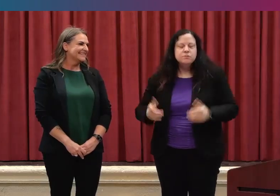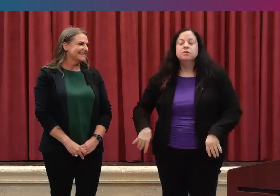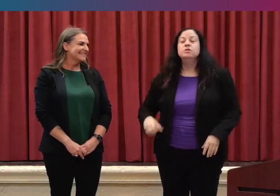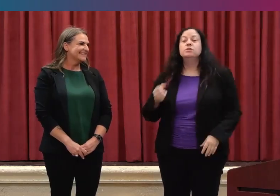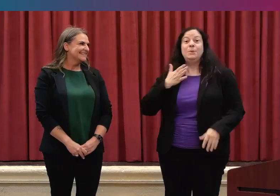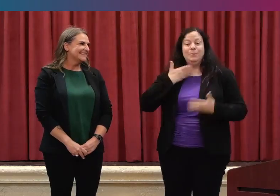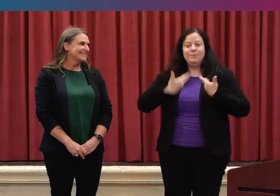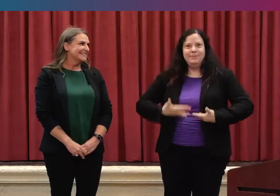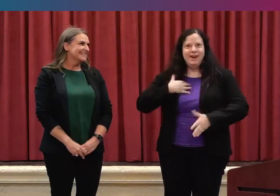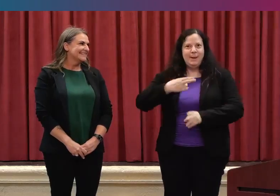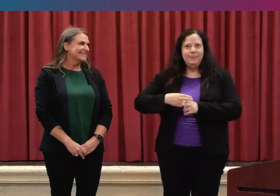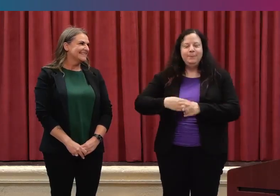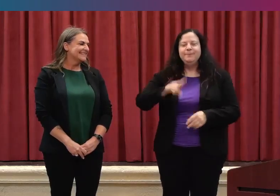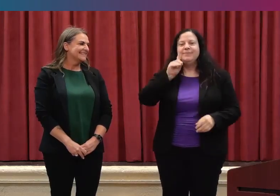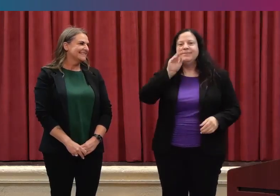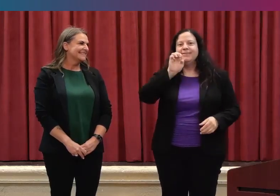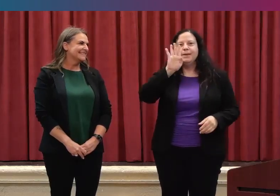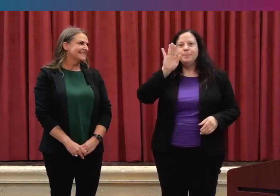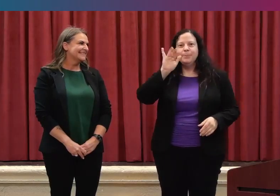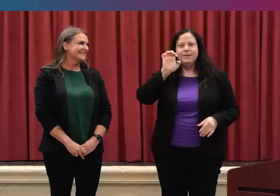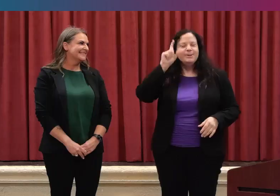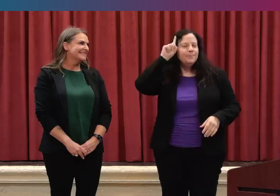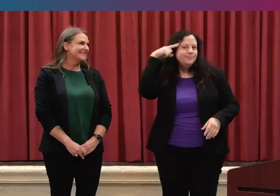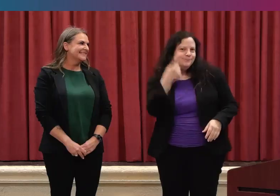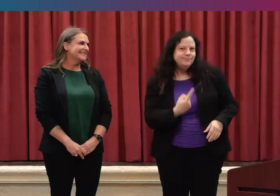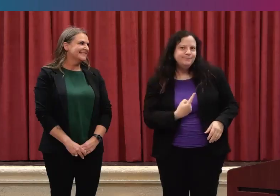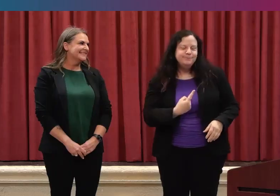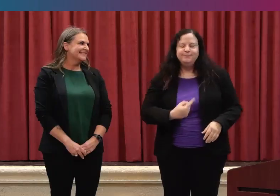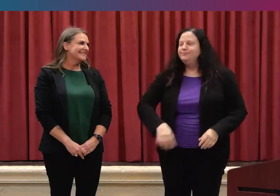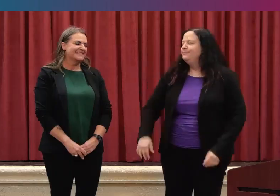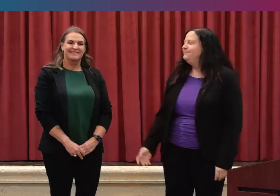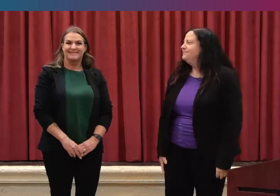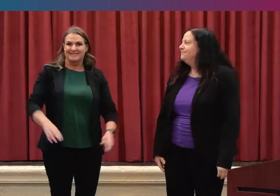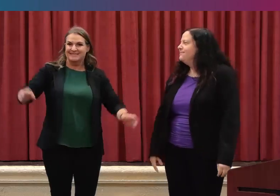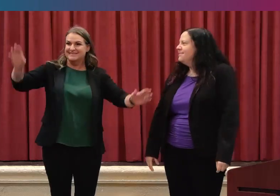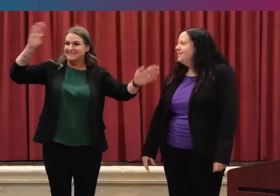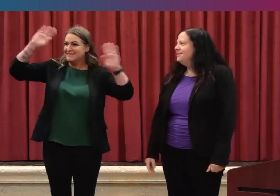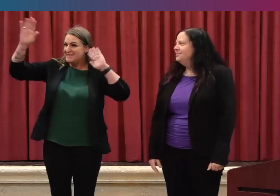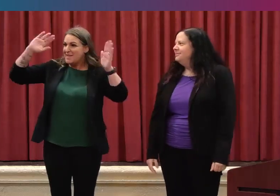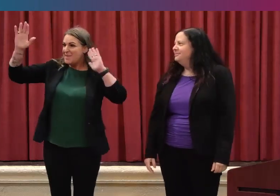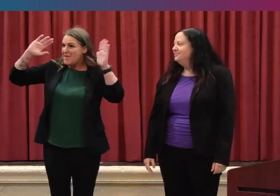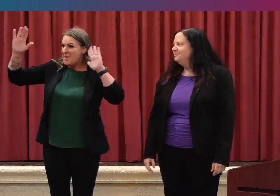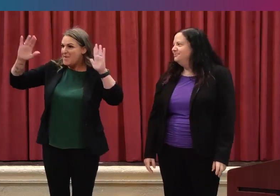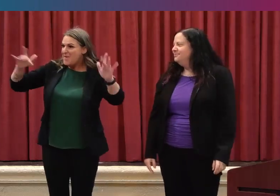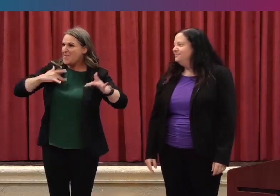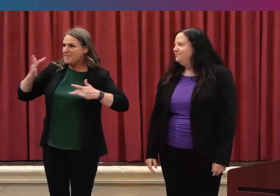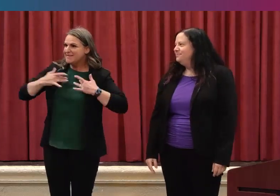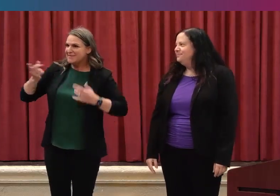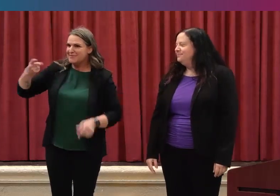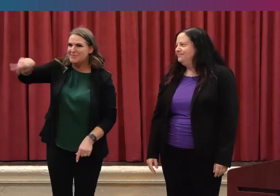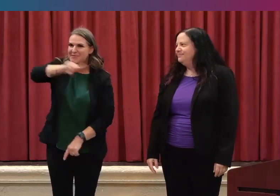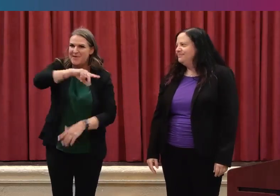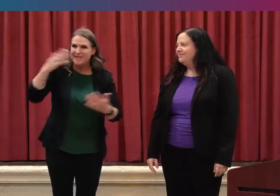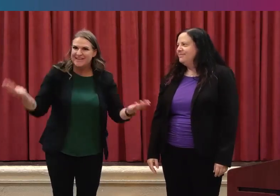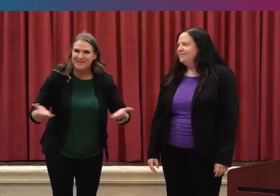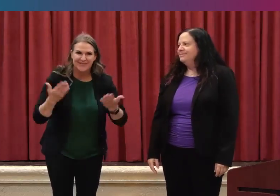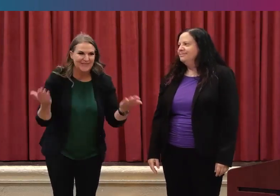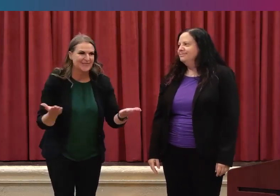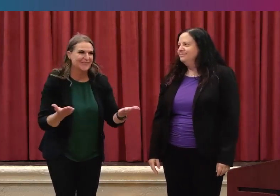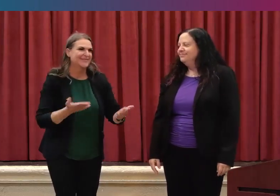request an interpreter and what you need to know. My name is Debbie. That's my name sign. Good afternoon, everybody. I'm so